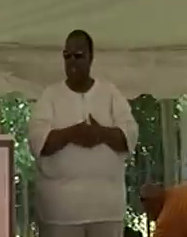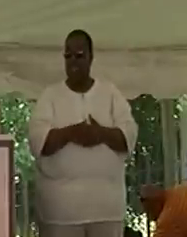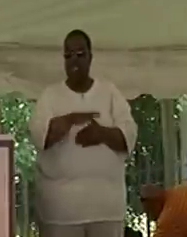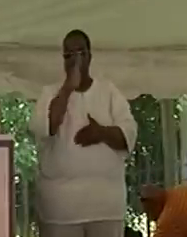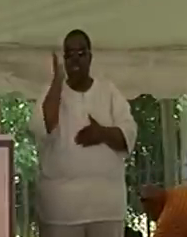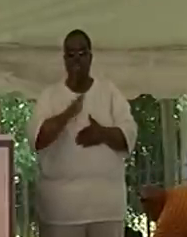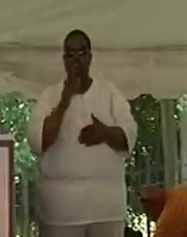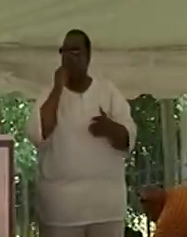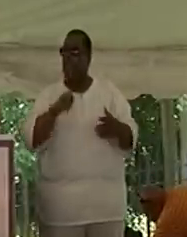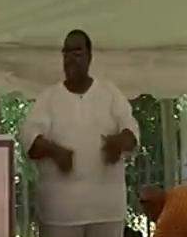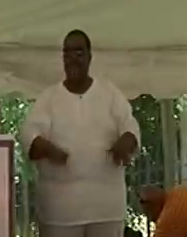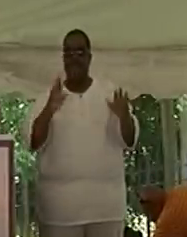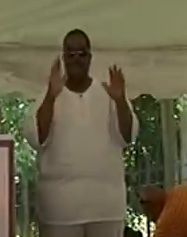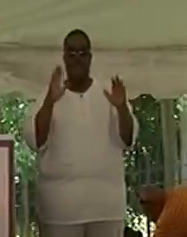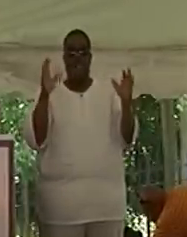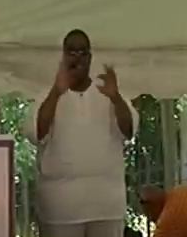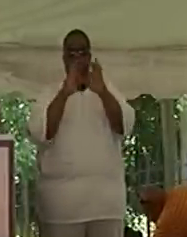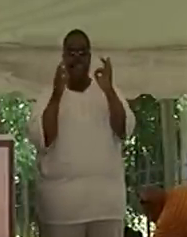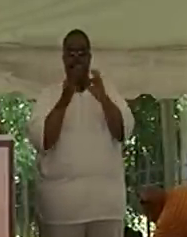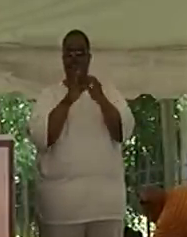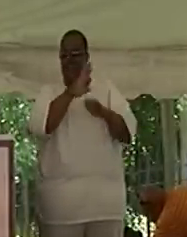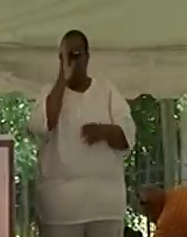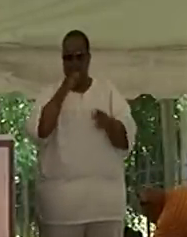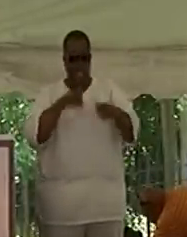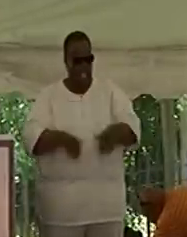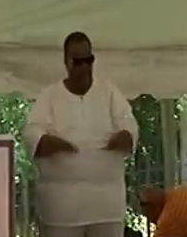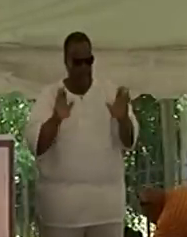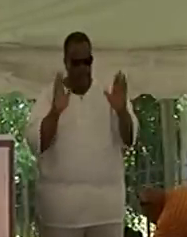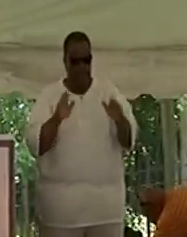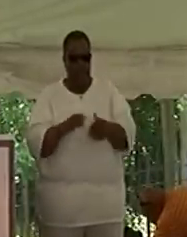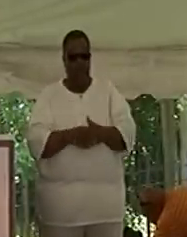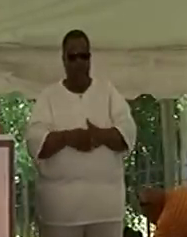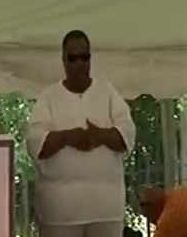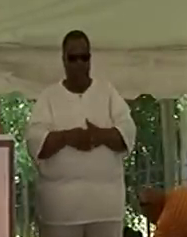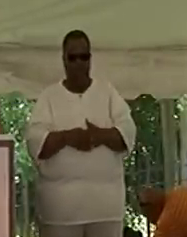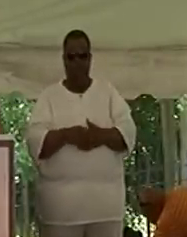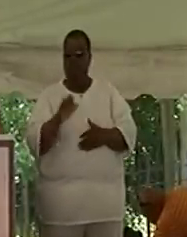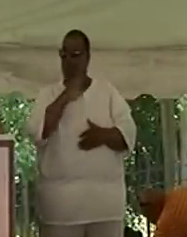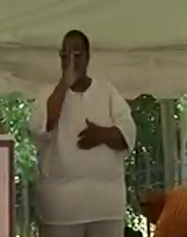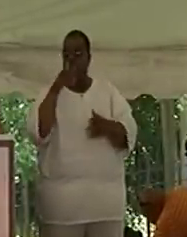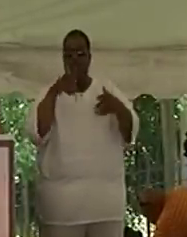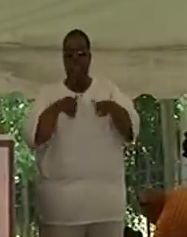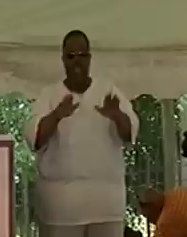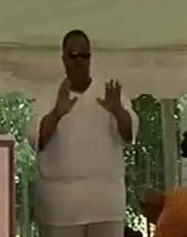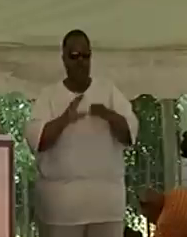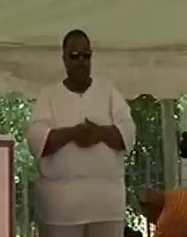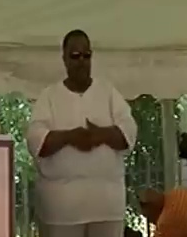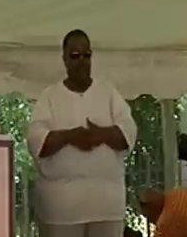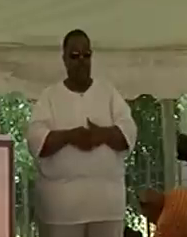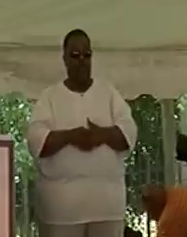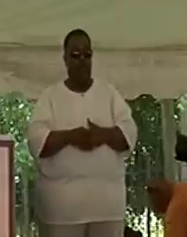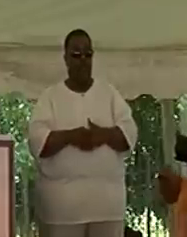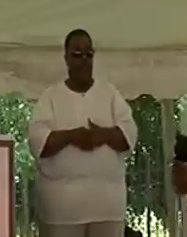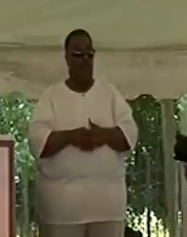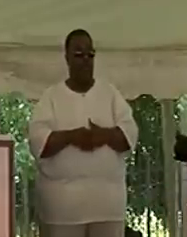you just never give up. Just like families should never give up, right? And so we never gave up.